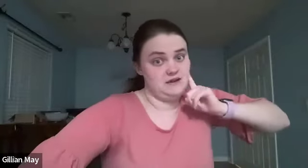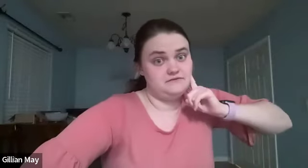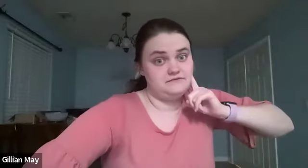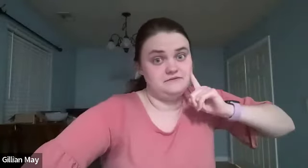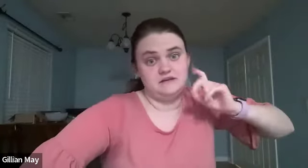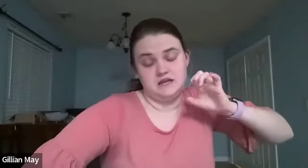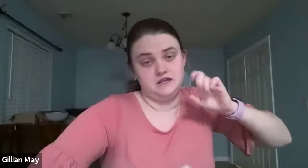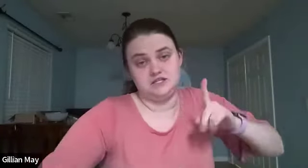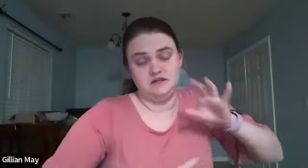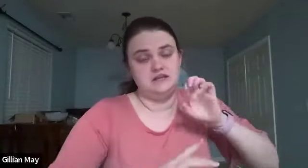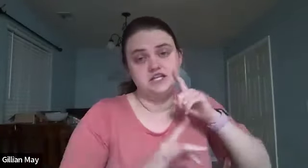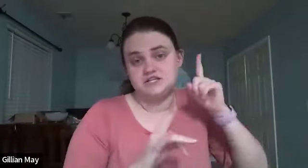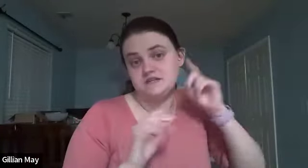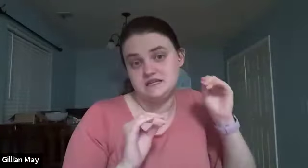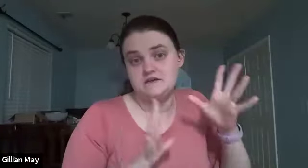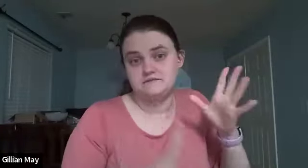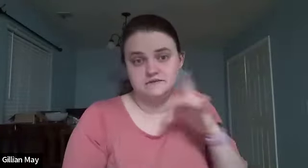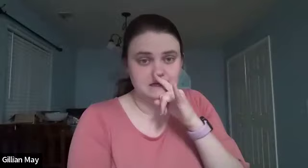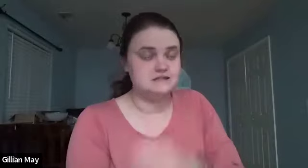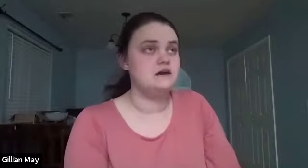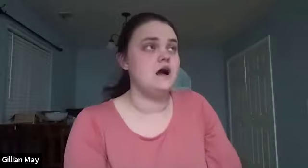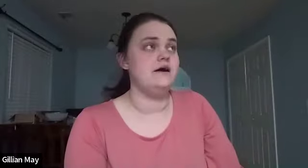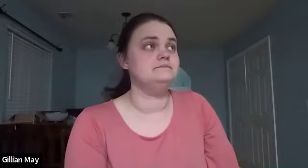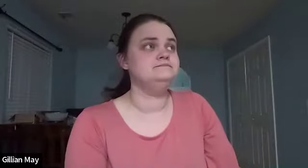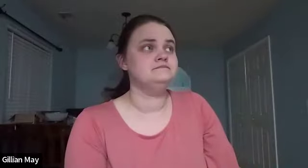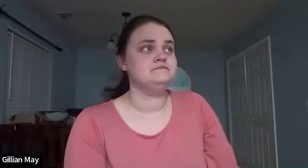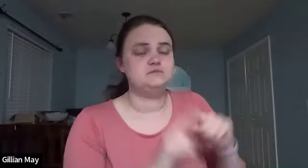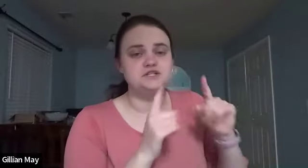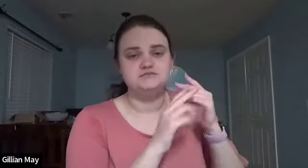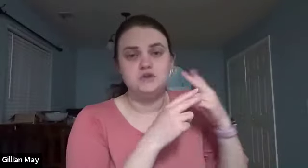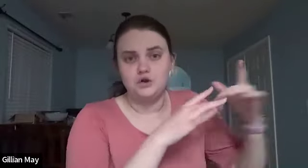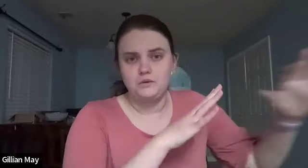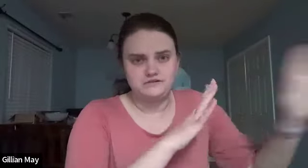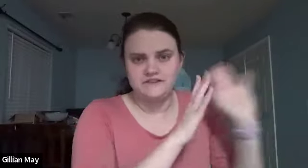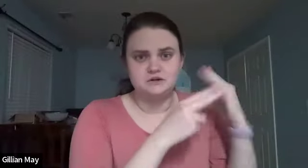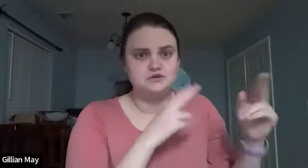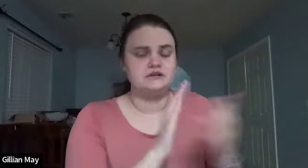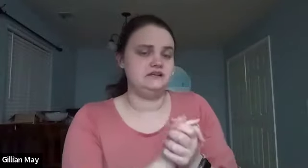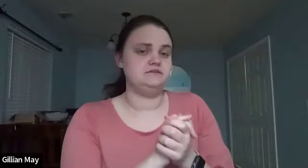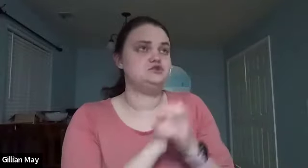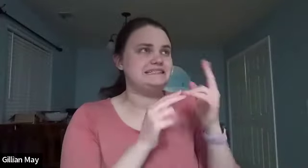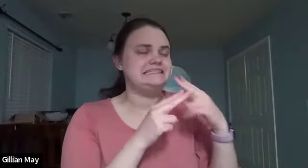deaf, education for the deaf kids, there's a much longer word of it. That's why I shortened